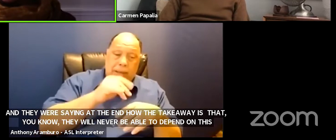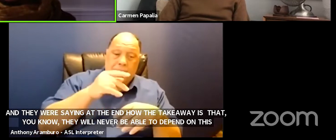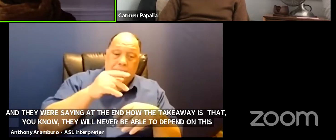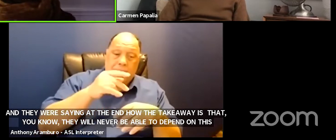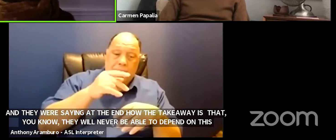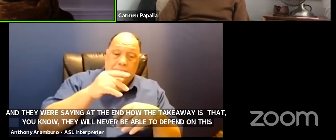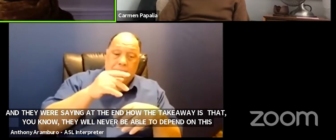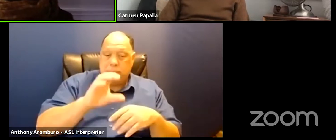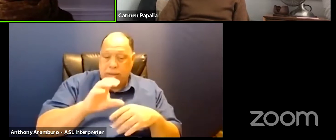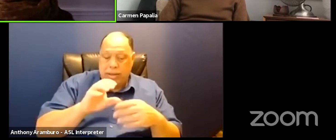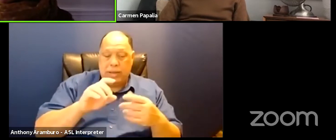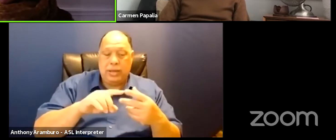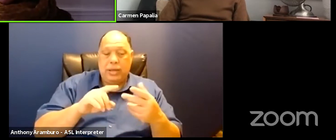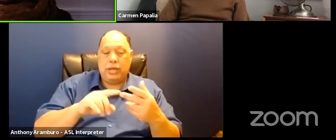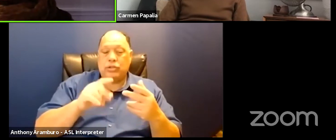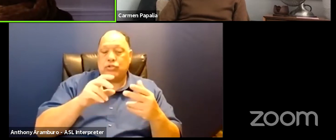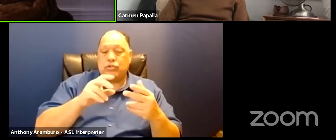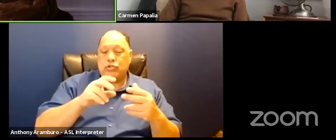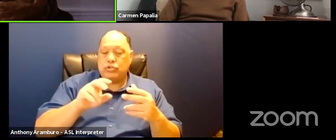folks. And